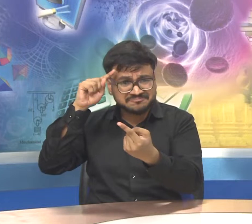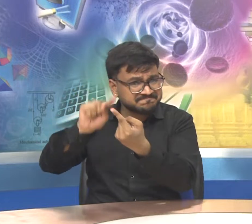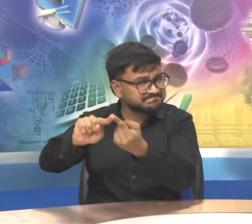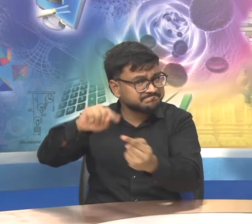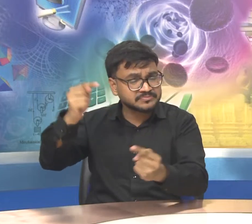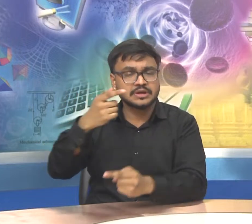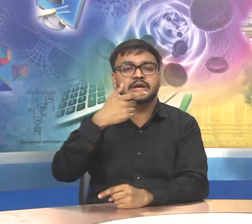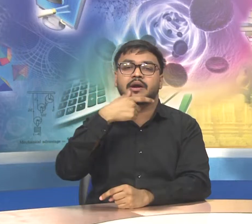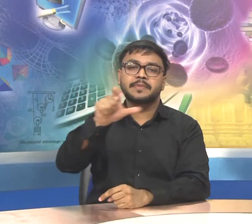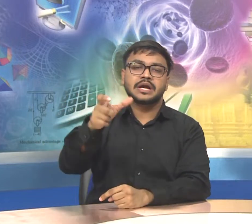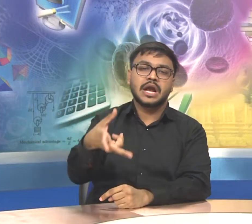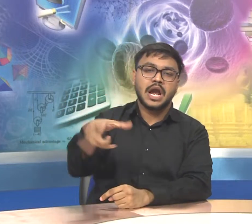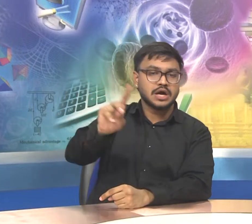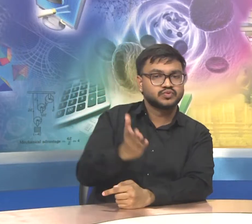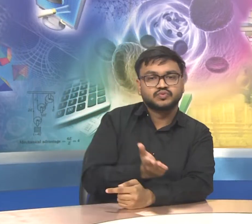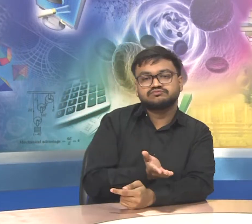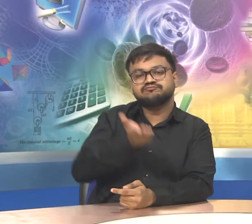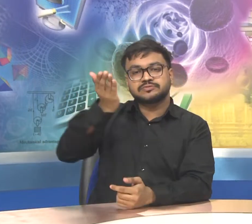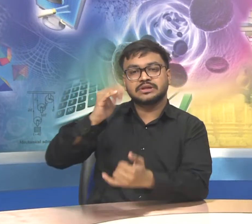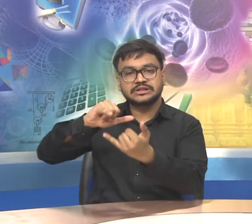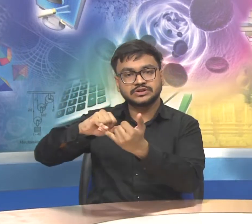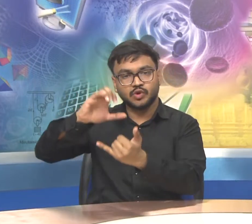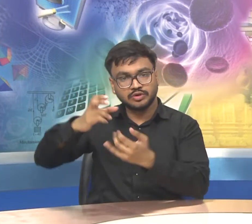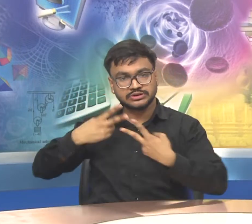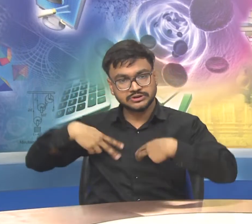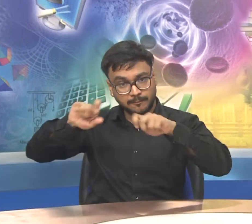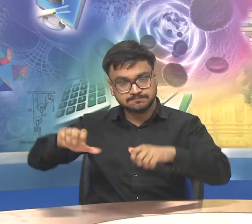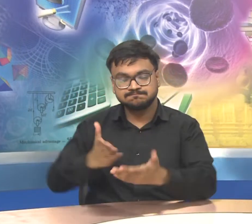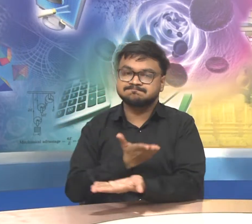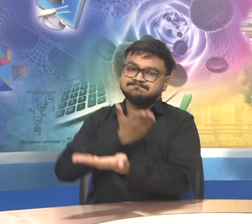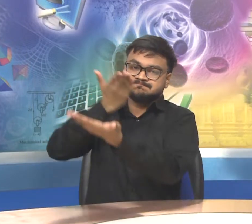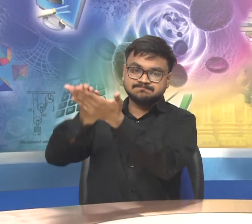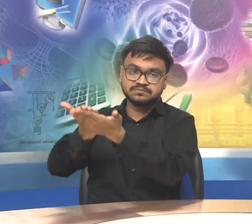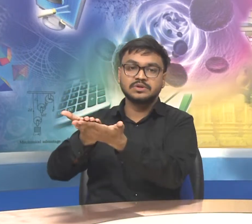made against the decision of the High Court.